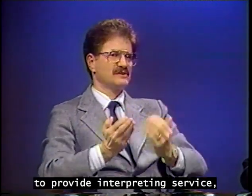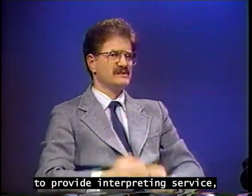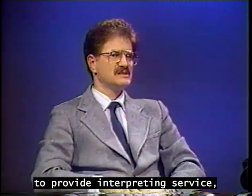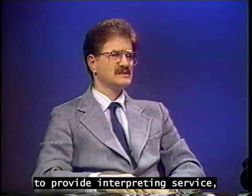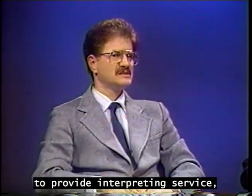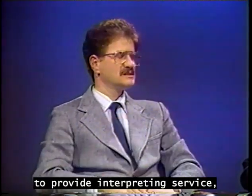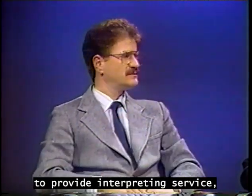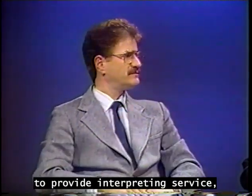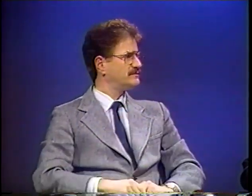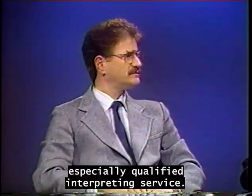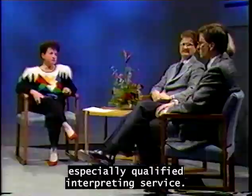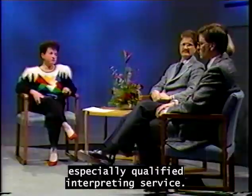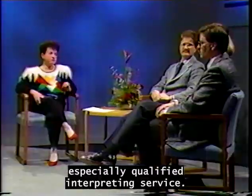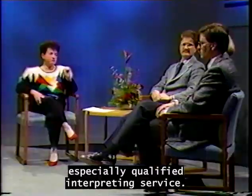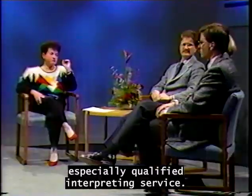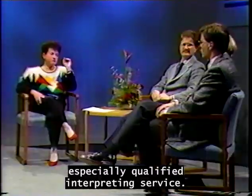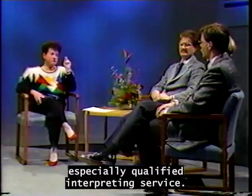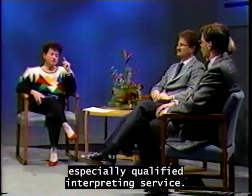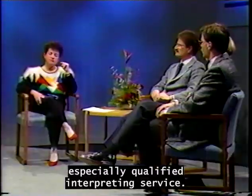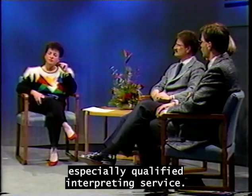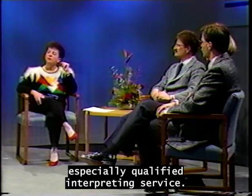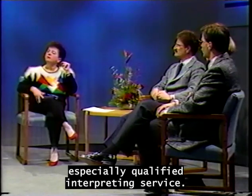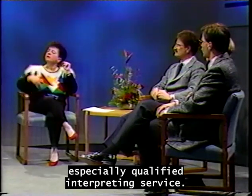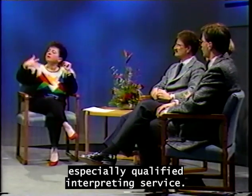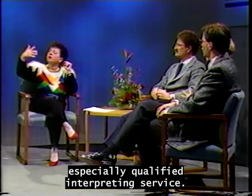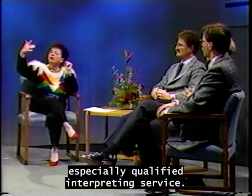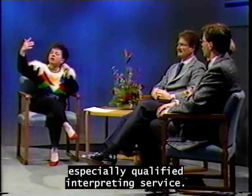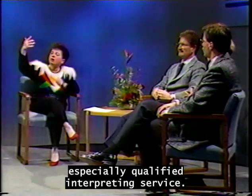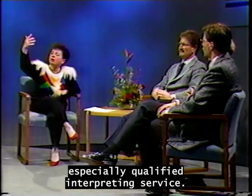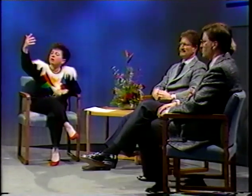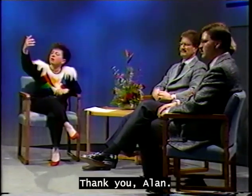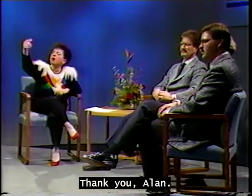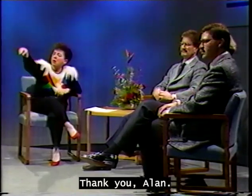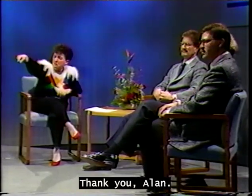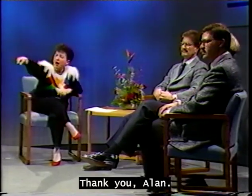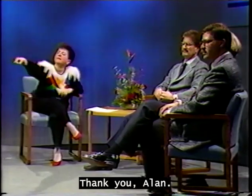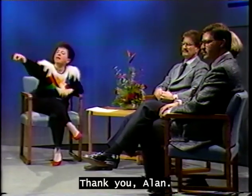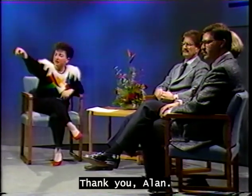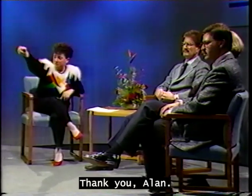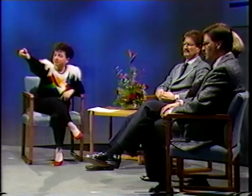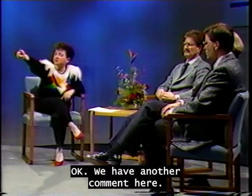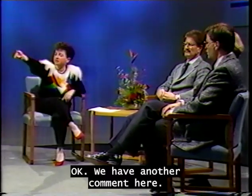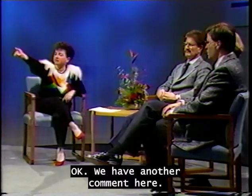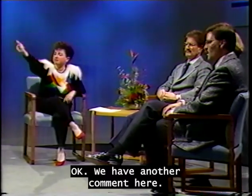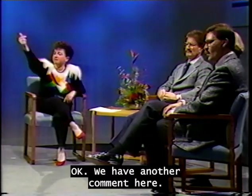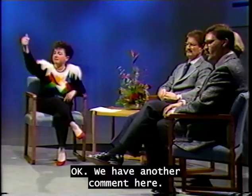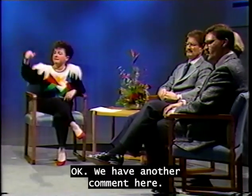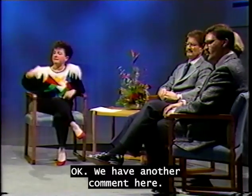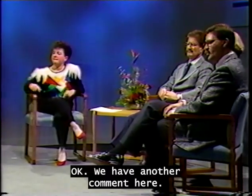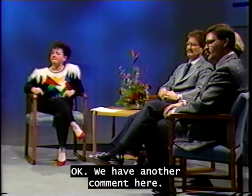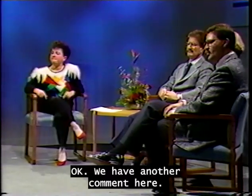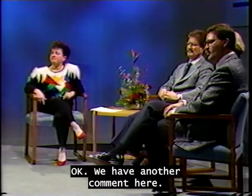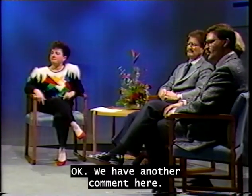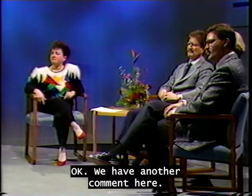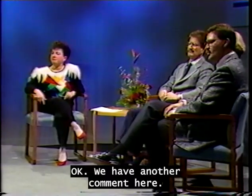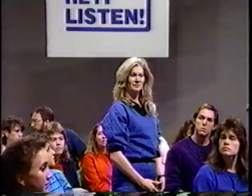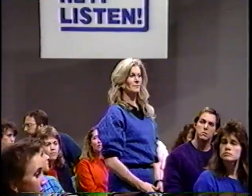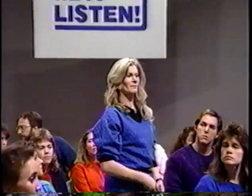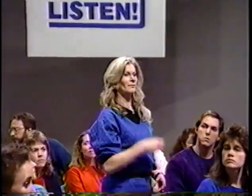provide interpreting service, especially qualified interpreting service. Thank you, Alan. Okay, we have another comment here.